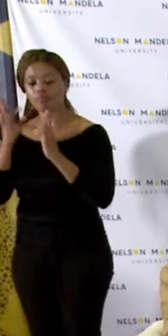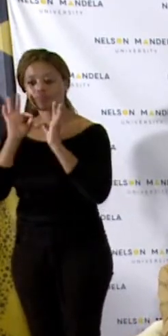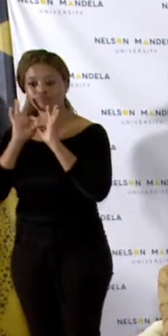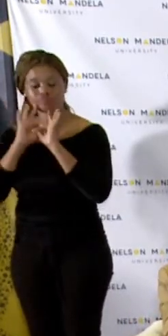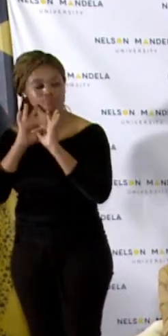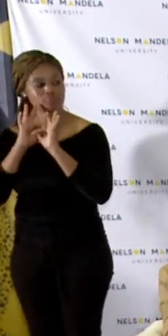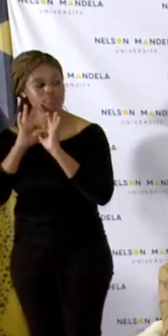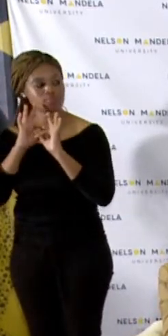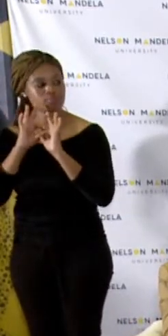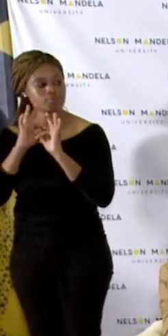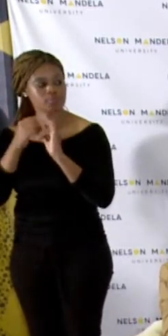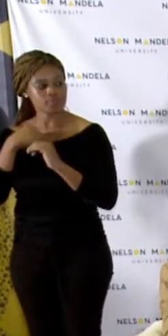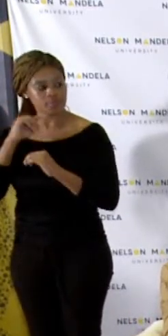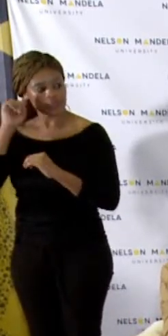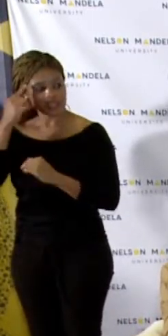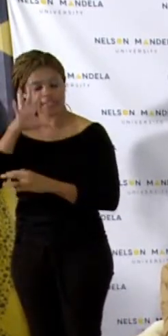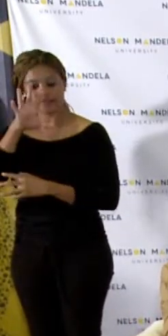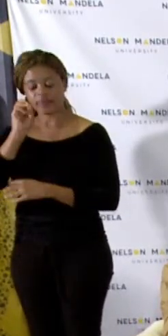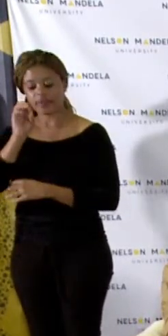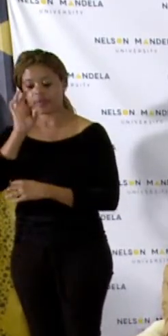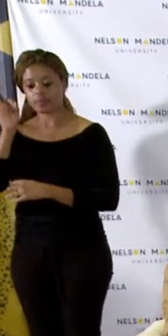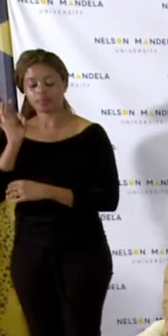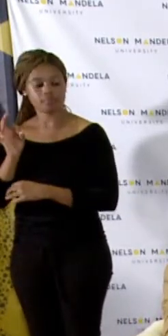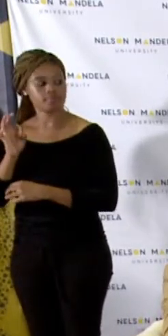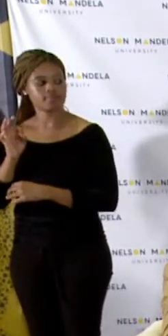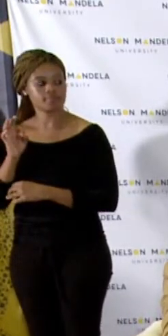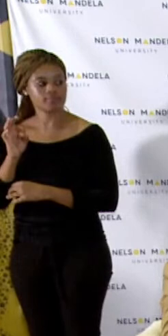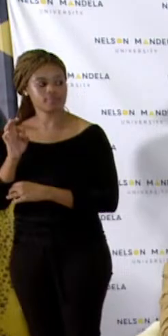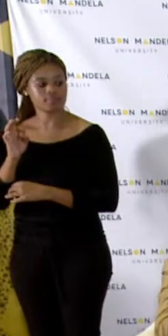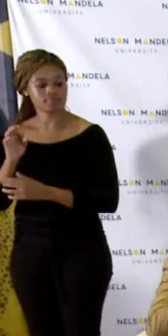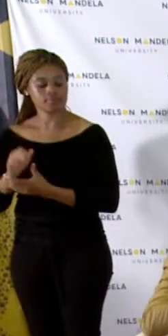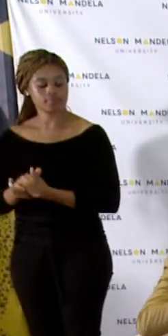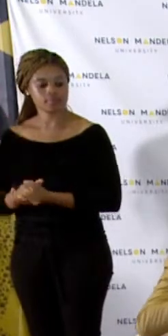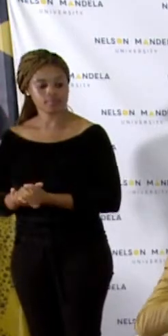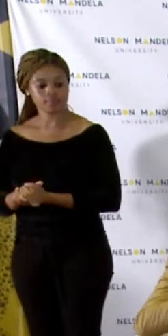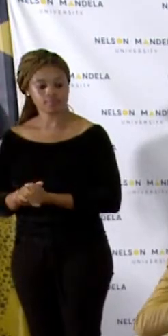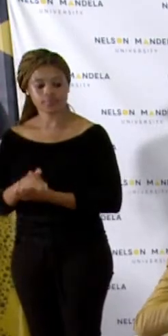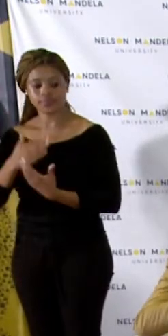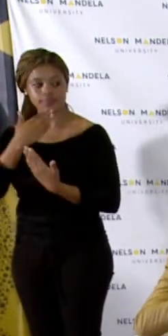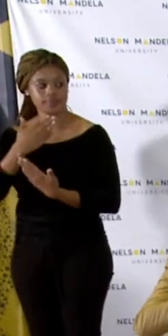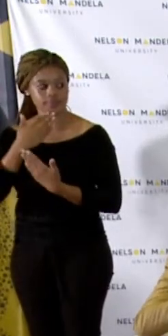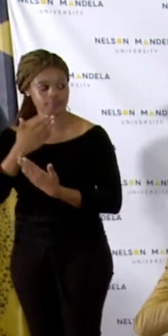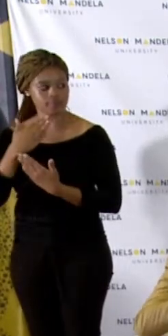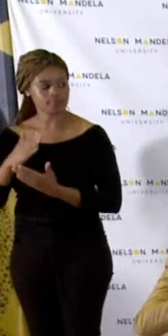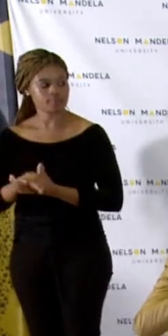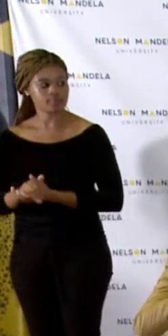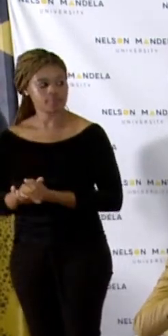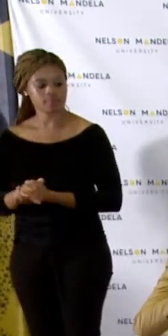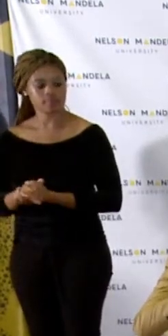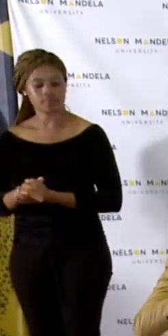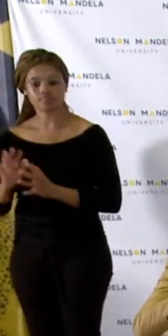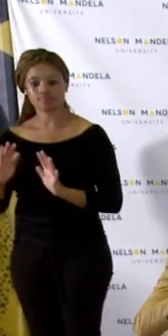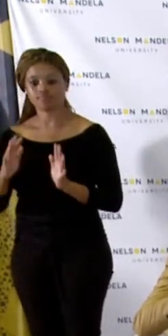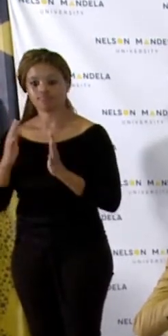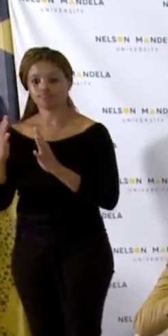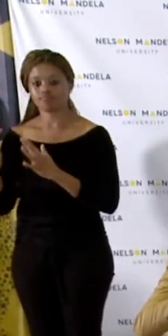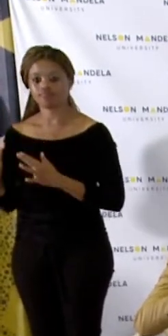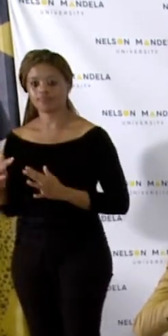million. But about 50% of people wouldn't have access to that. Yes, thank you, Jude. Can we give him a